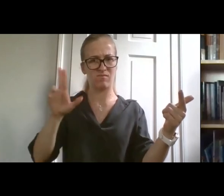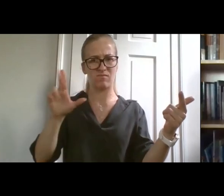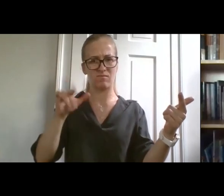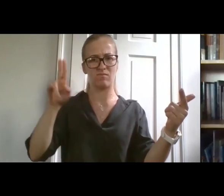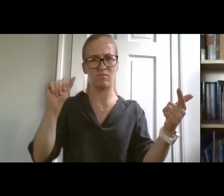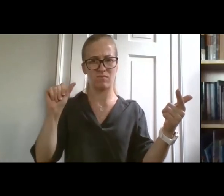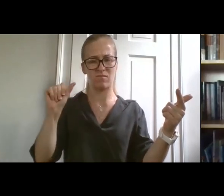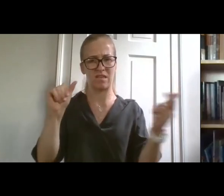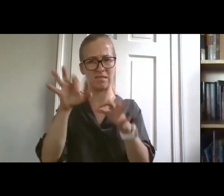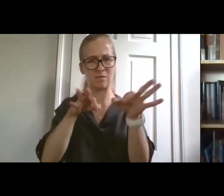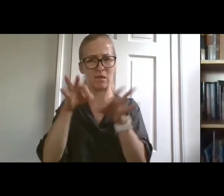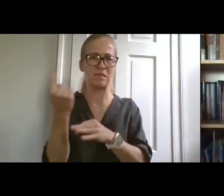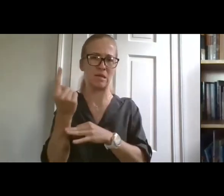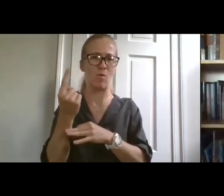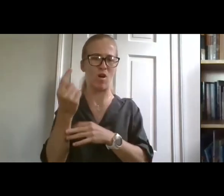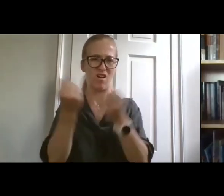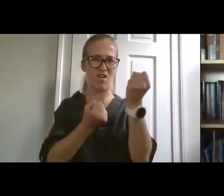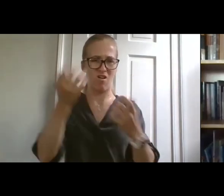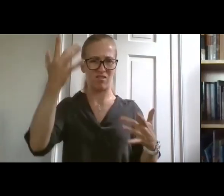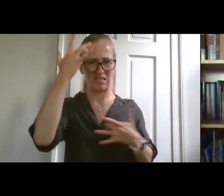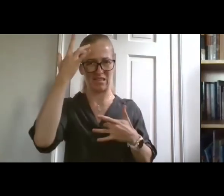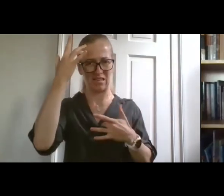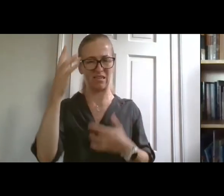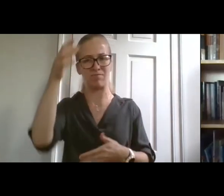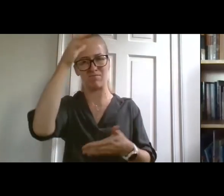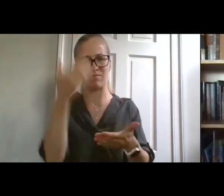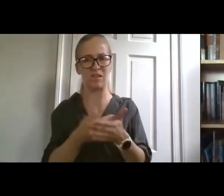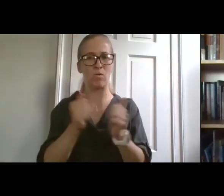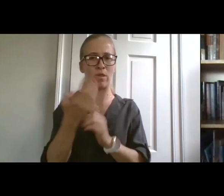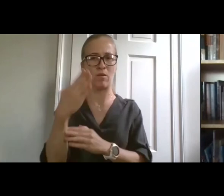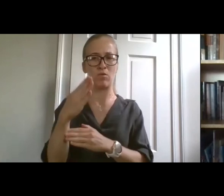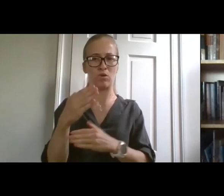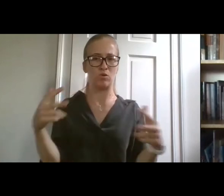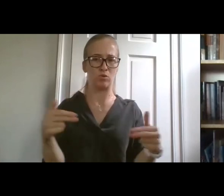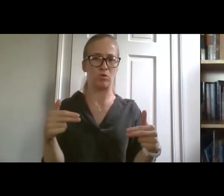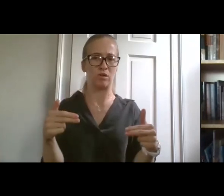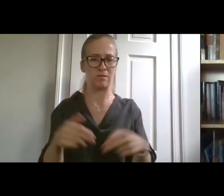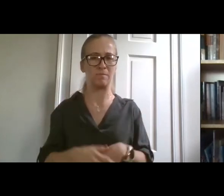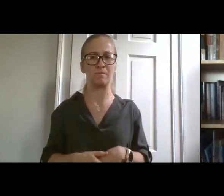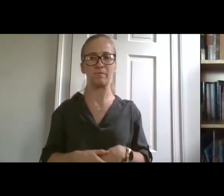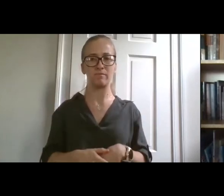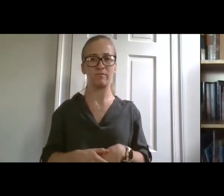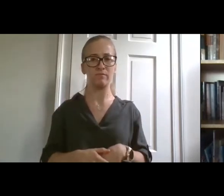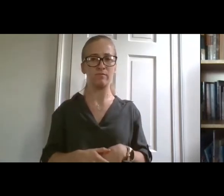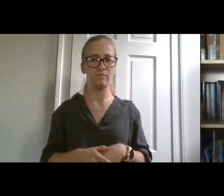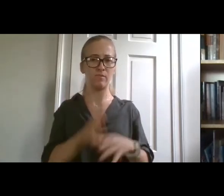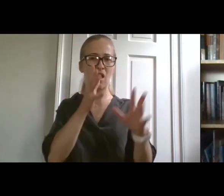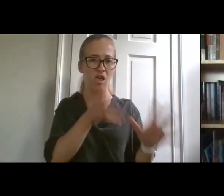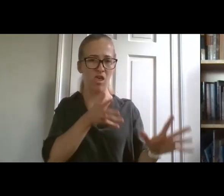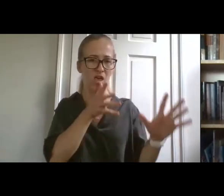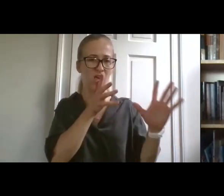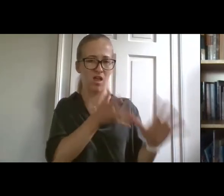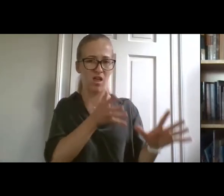kids had gotten carsick. It was Andres and Nora's son in the blue athletic shorts who'd been pushing into my seat. Doubled over on the roadside, he was ejecting